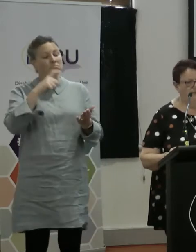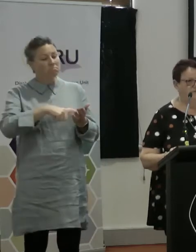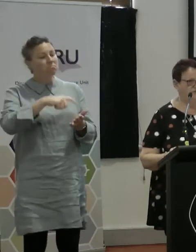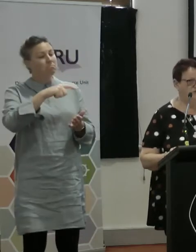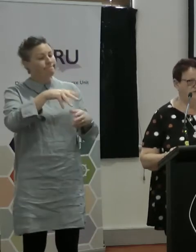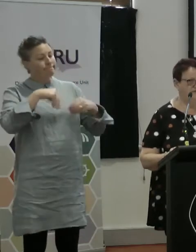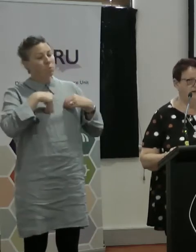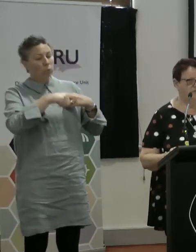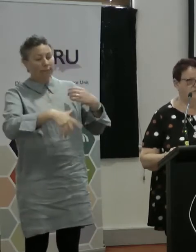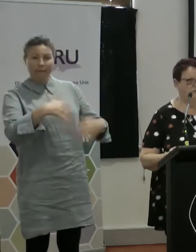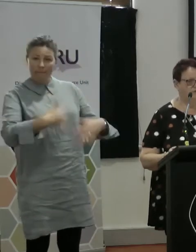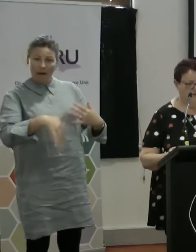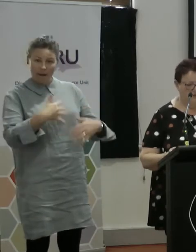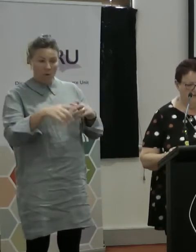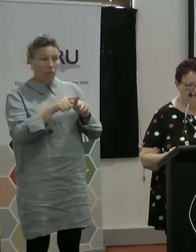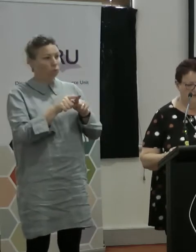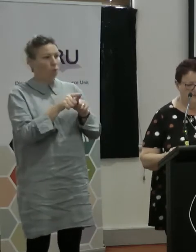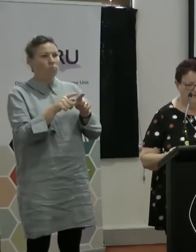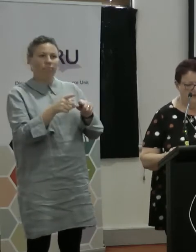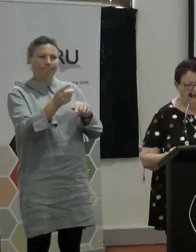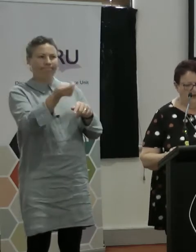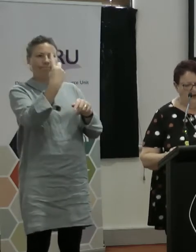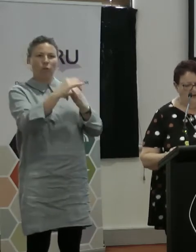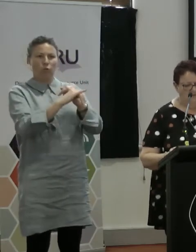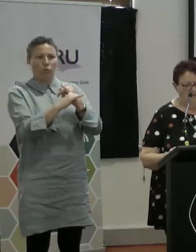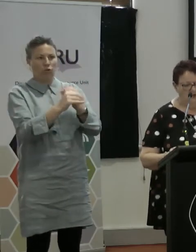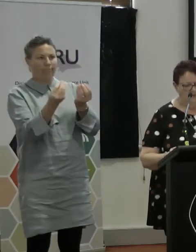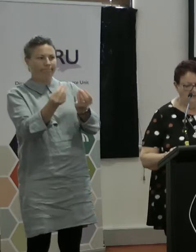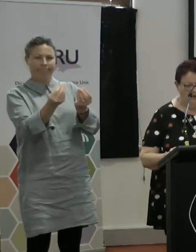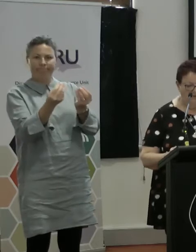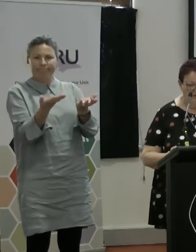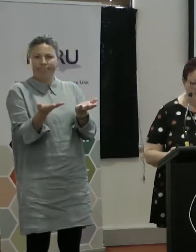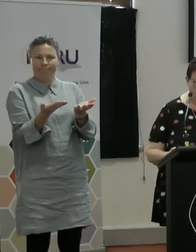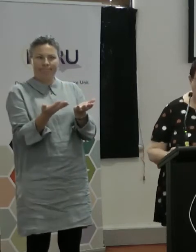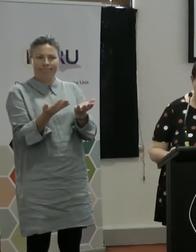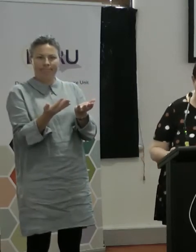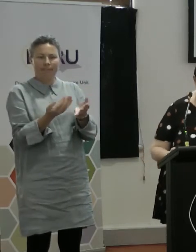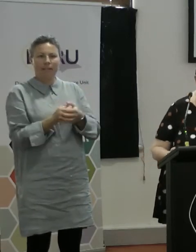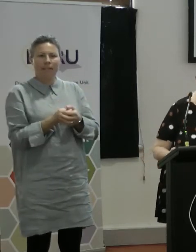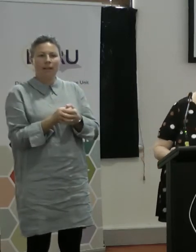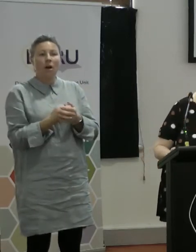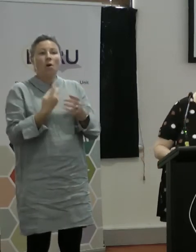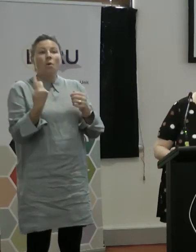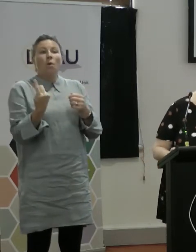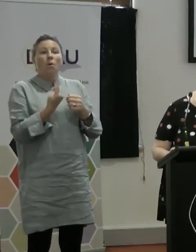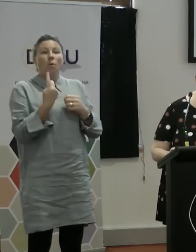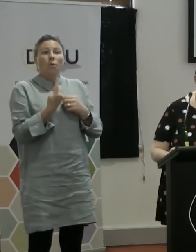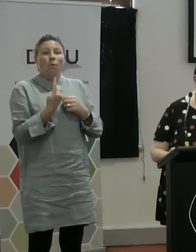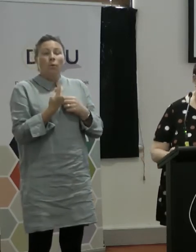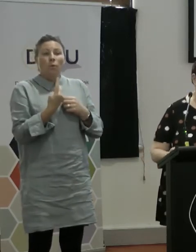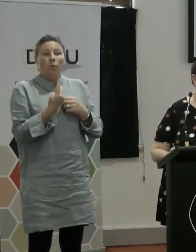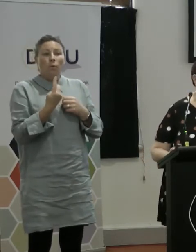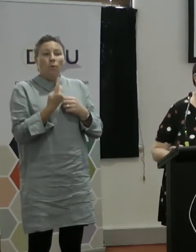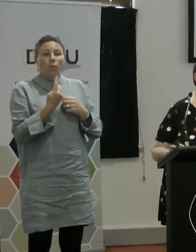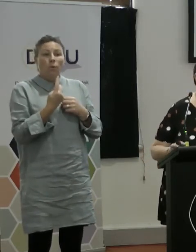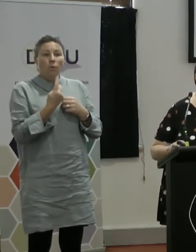holds institutions accountable for that abuse. It helps people who've experienced institutionalised sexual